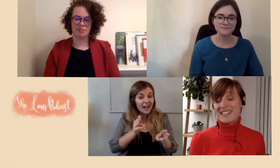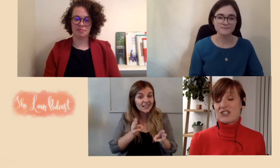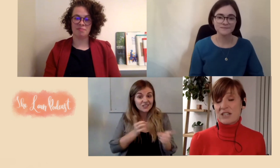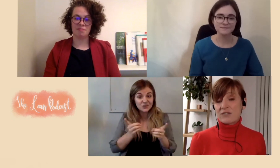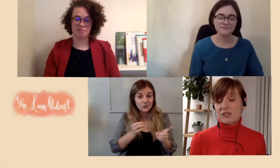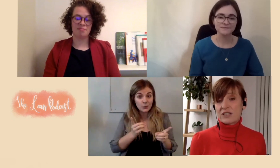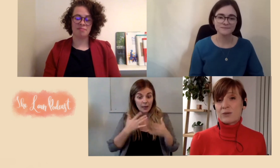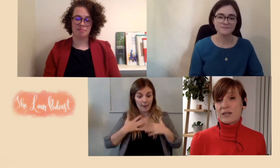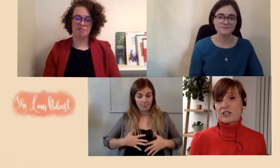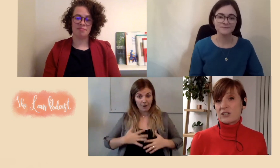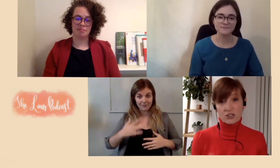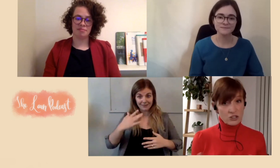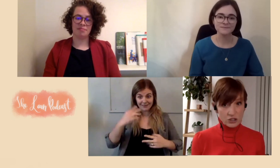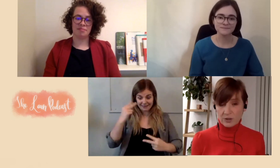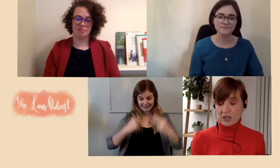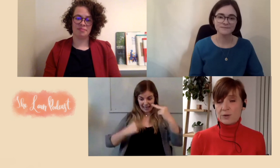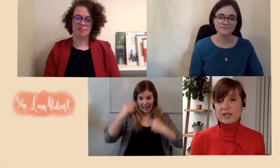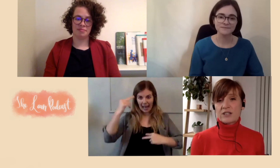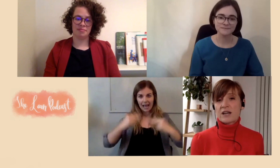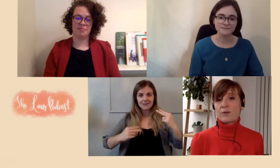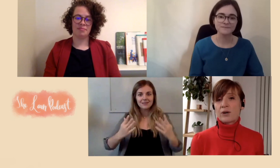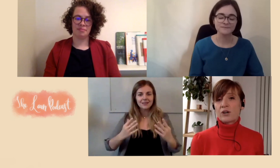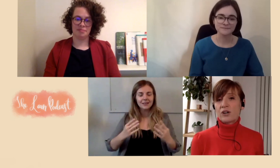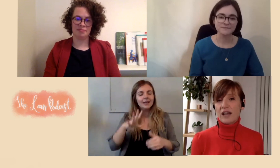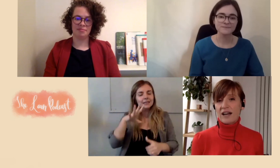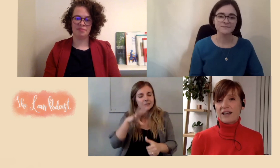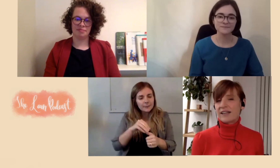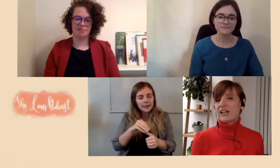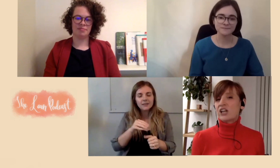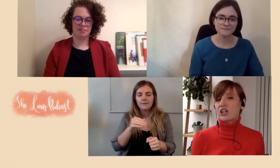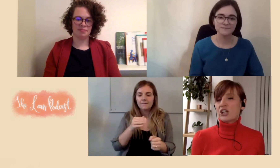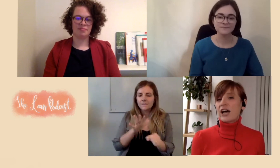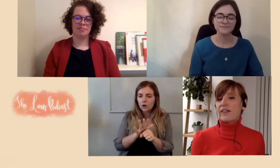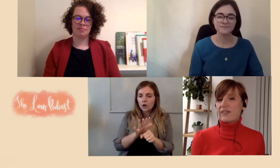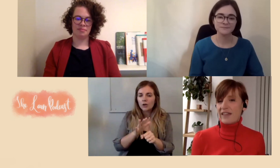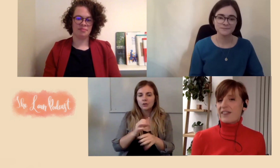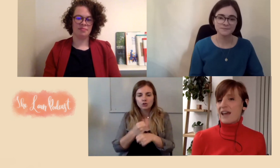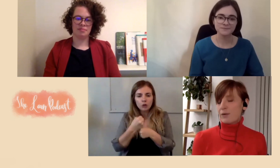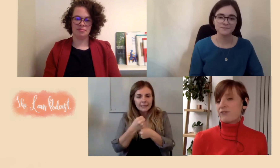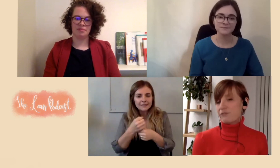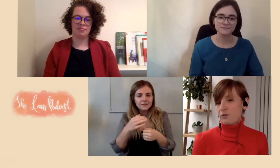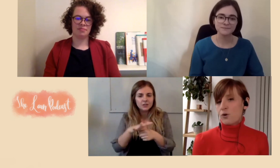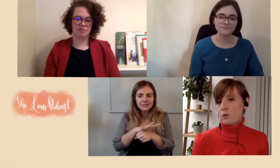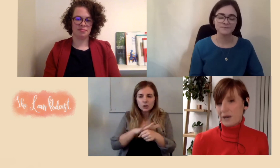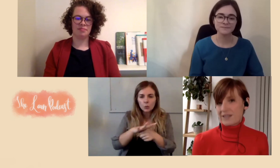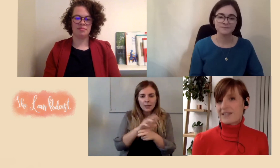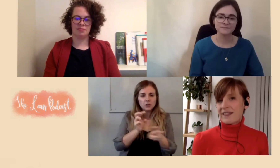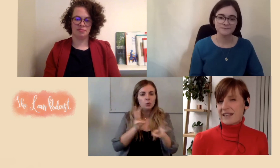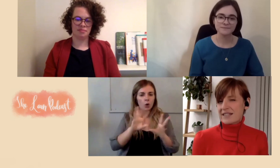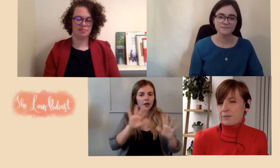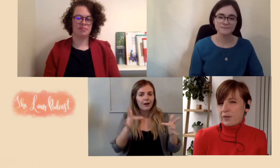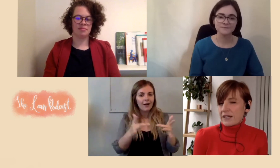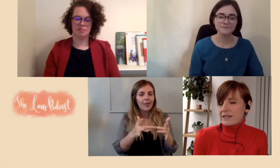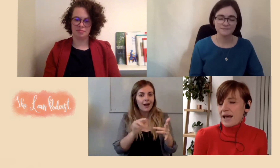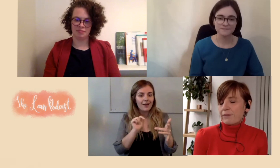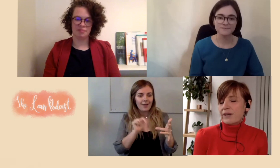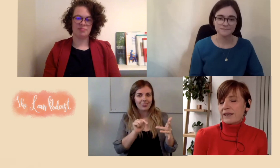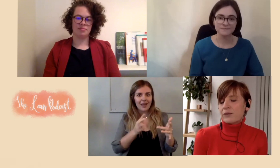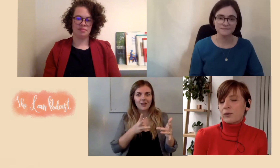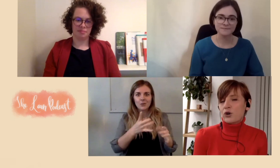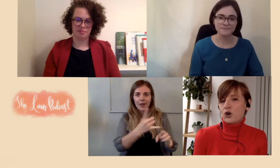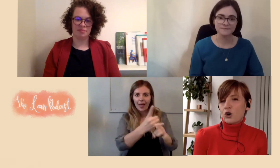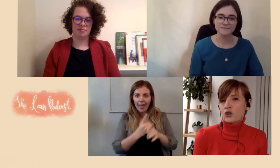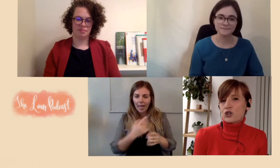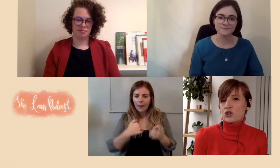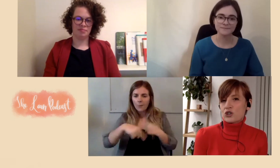inform us that something's happening that we're not, could be our boundaries are being pushed in some way. So I would say my tip